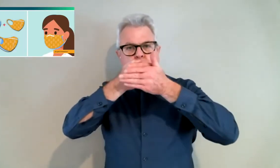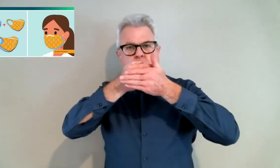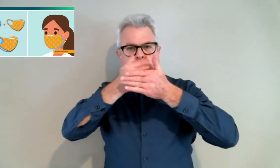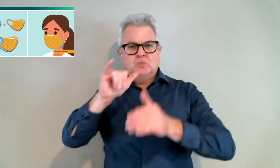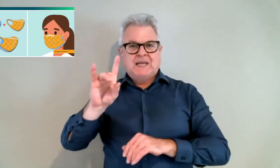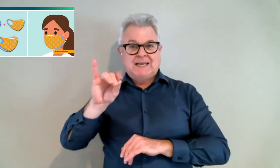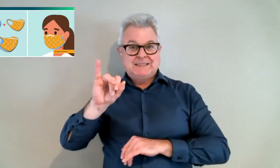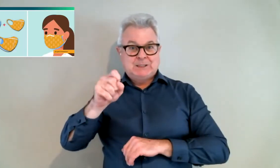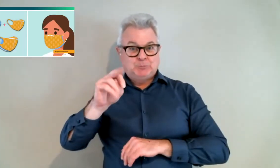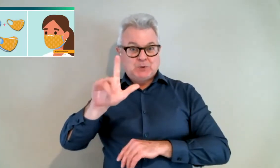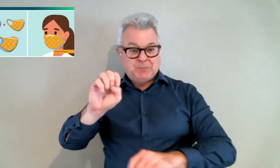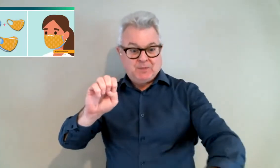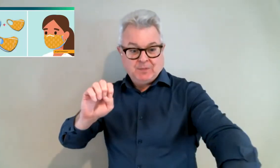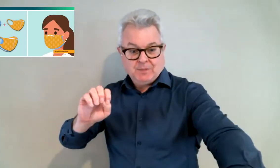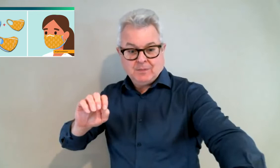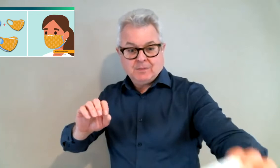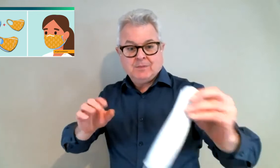You can use 2 disposable masks